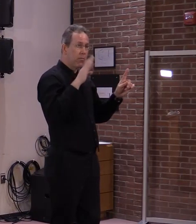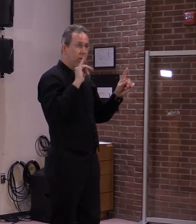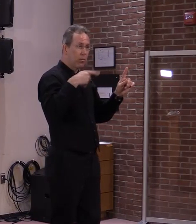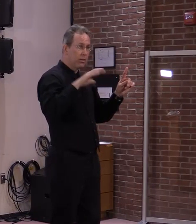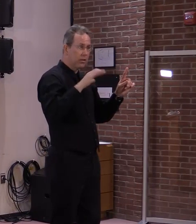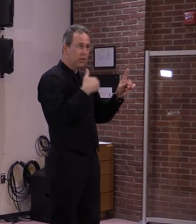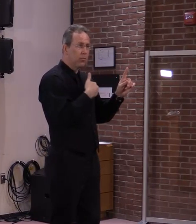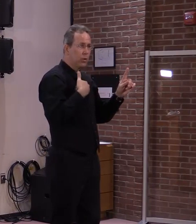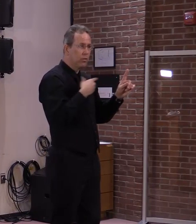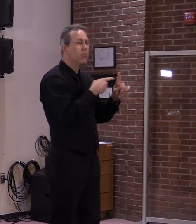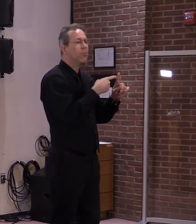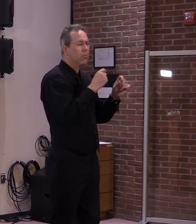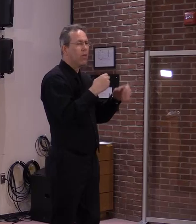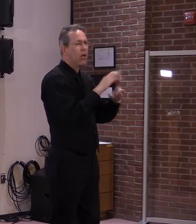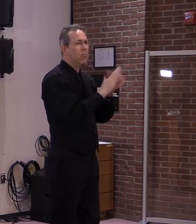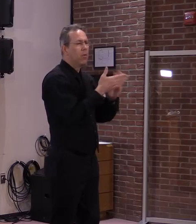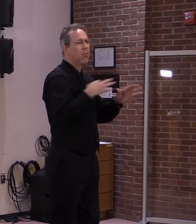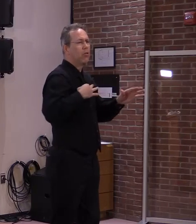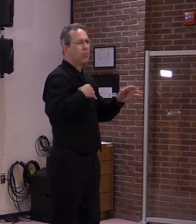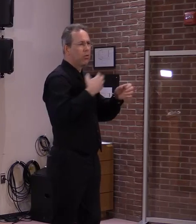would be eligible for immediate